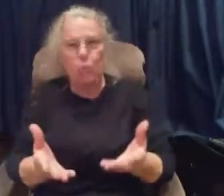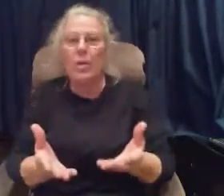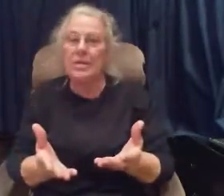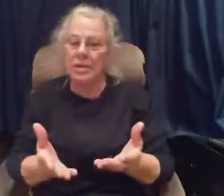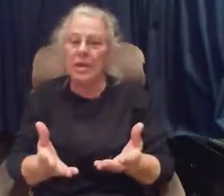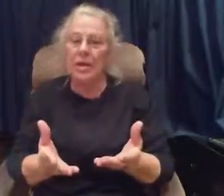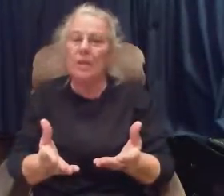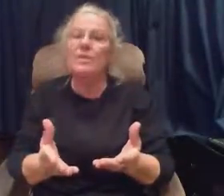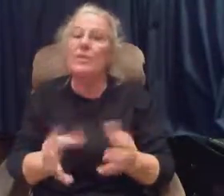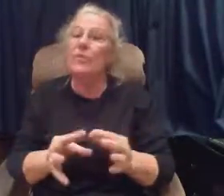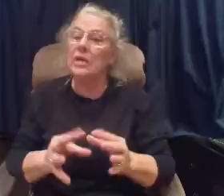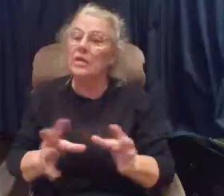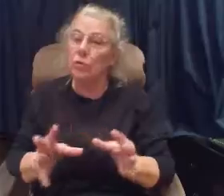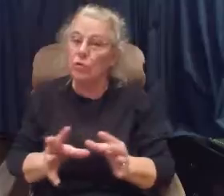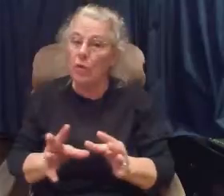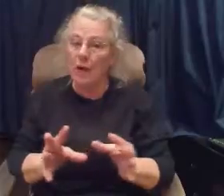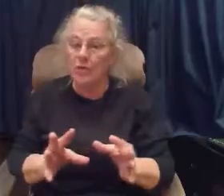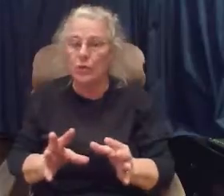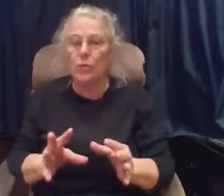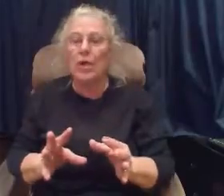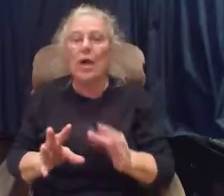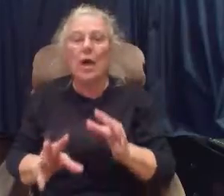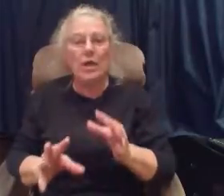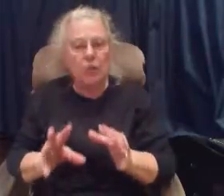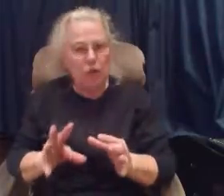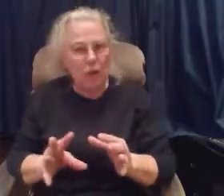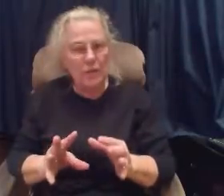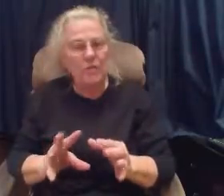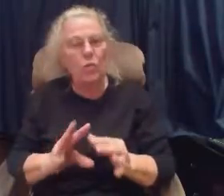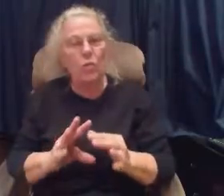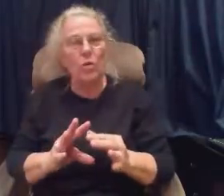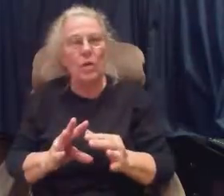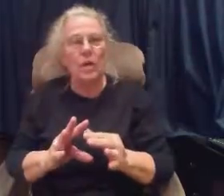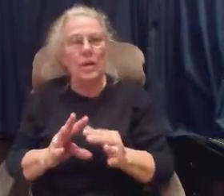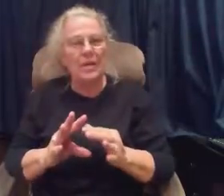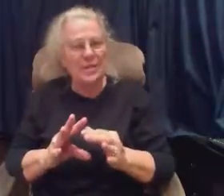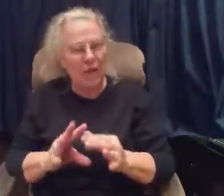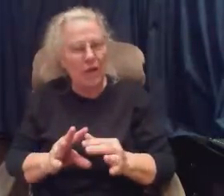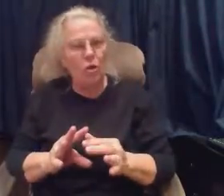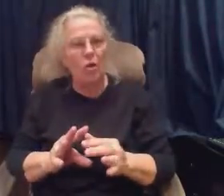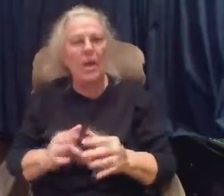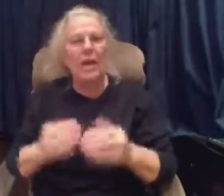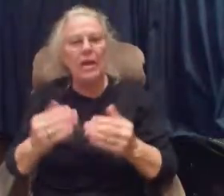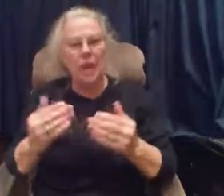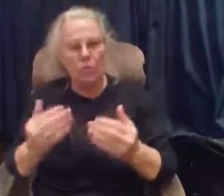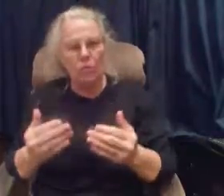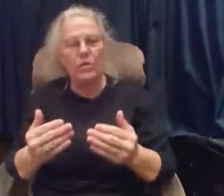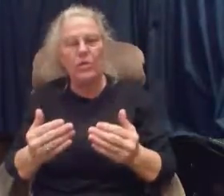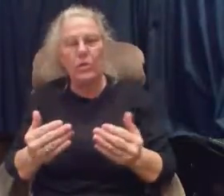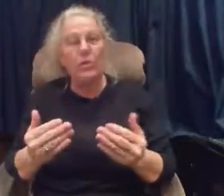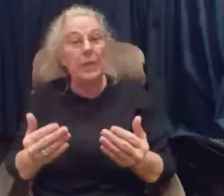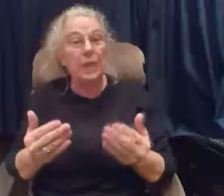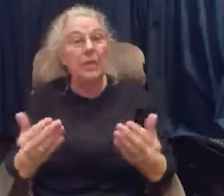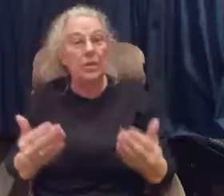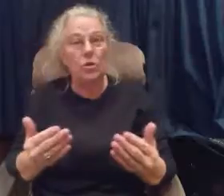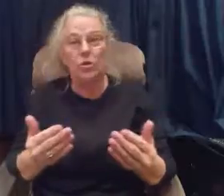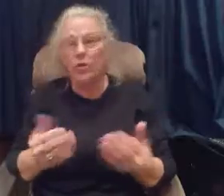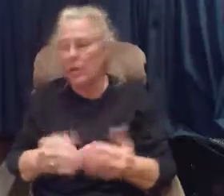may see it a little differently, so try to adjust or take a look at it and look for the meaning that you think